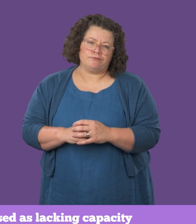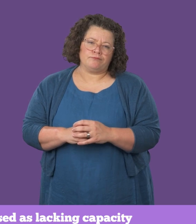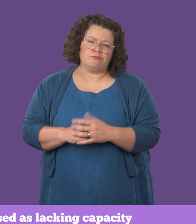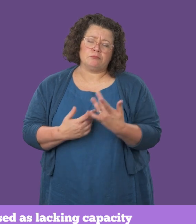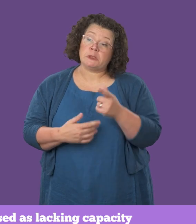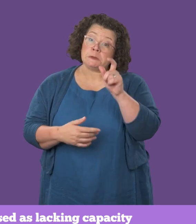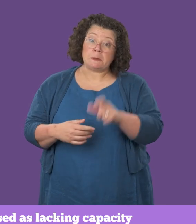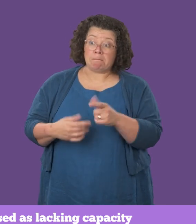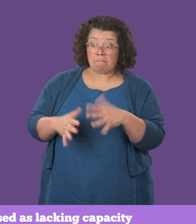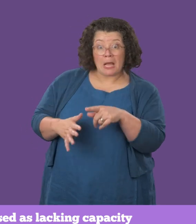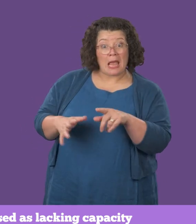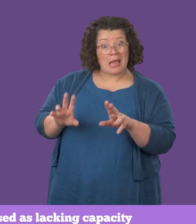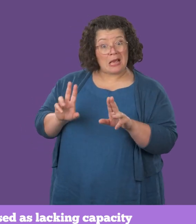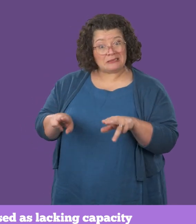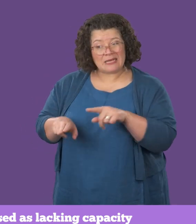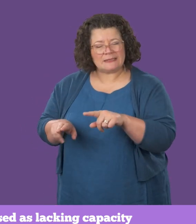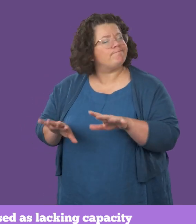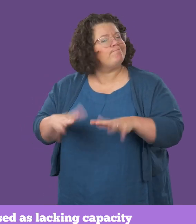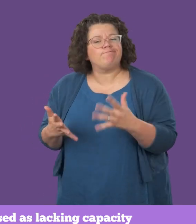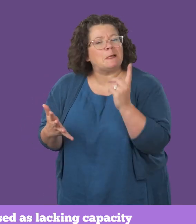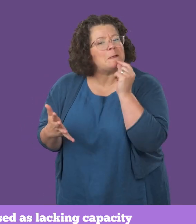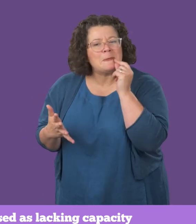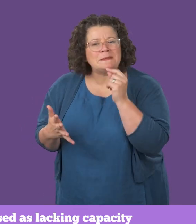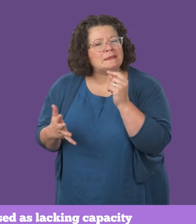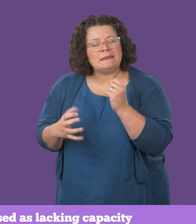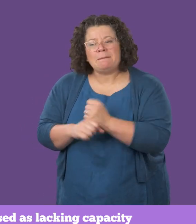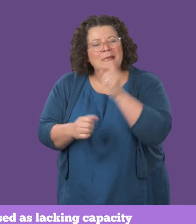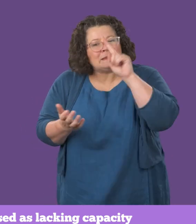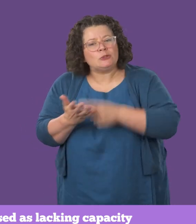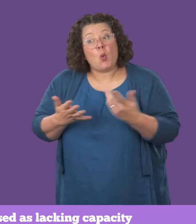being assessed as lacking capacity to make decisions about where they live,